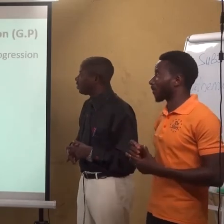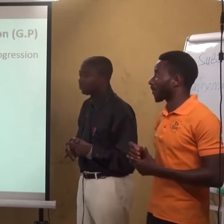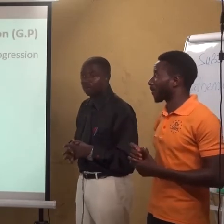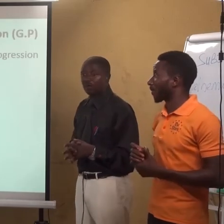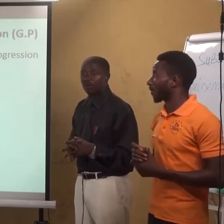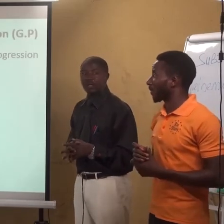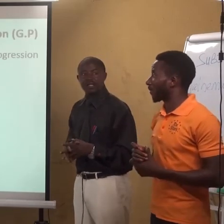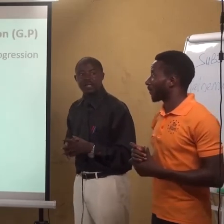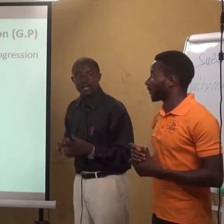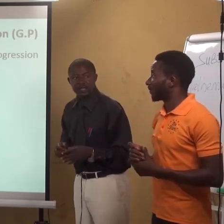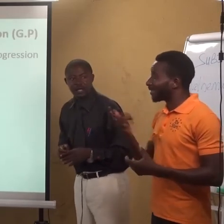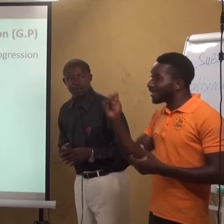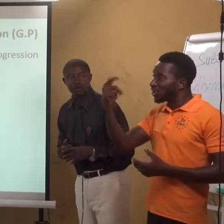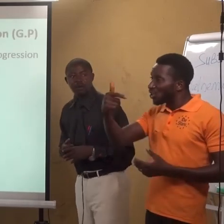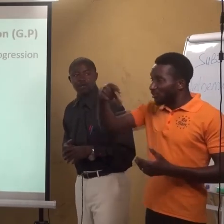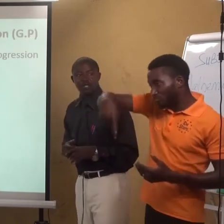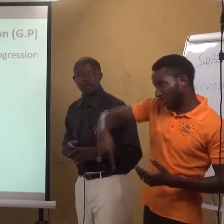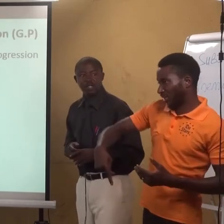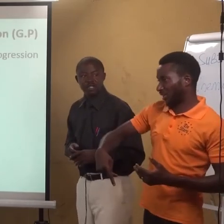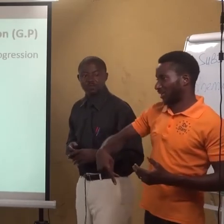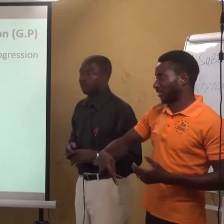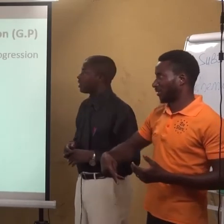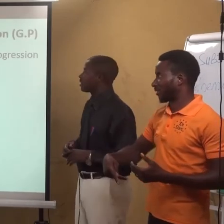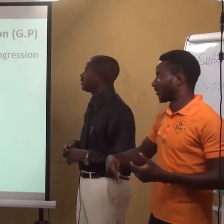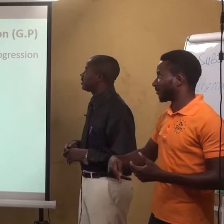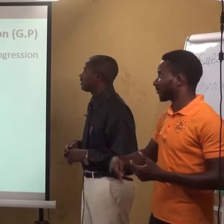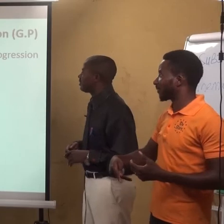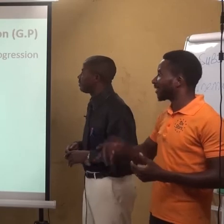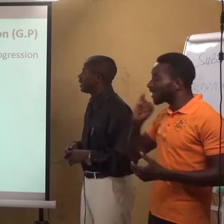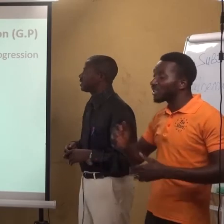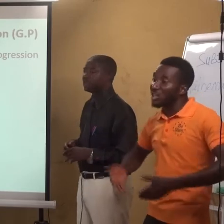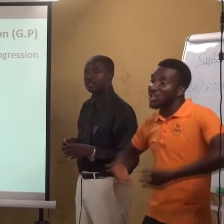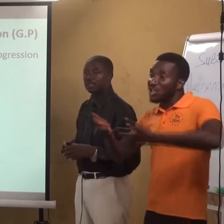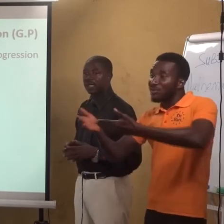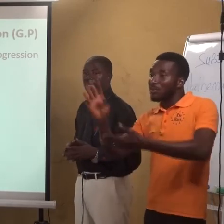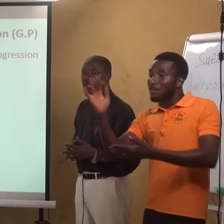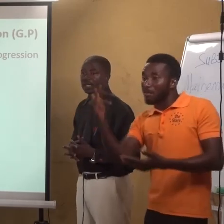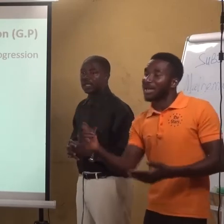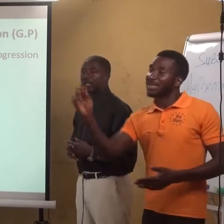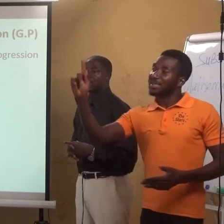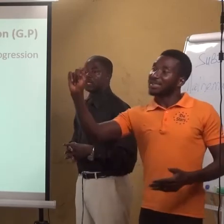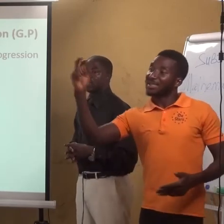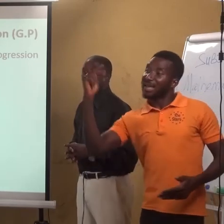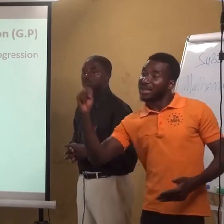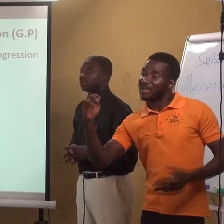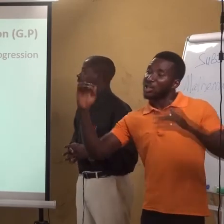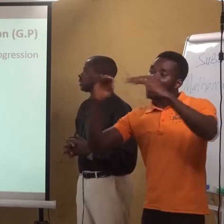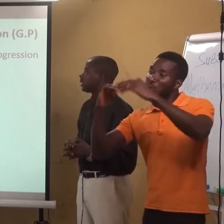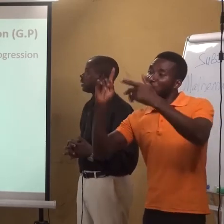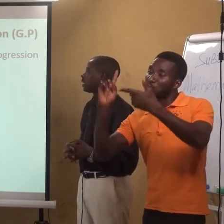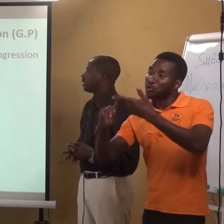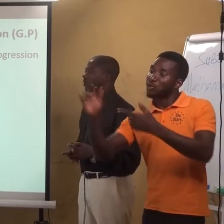we should also recall that the nth term of a geometric progression is given by Tn